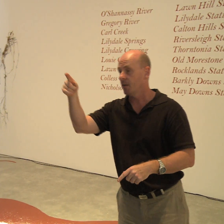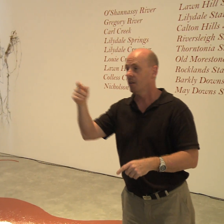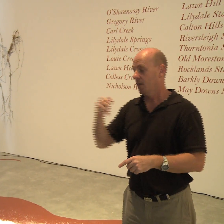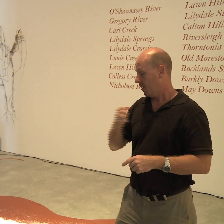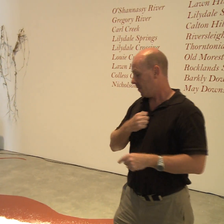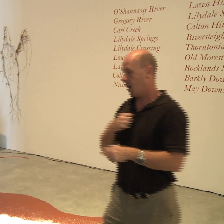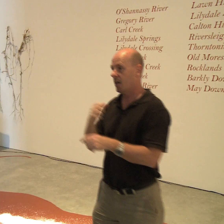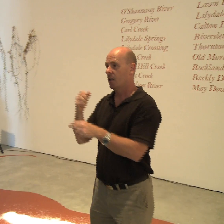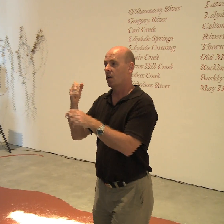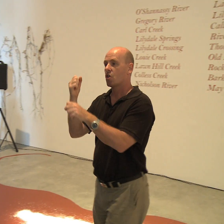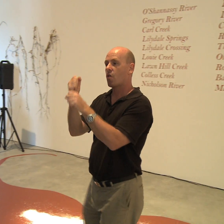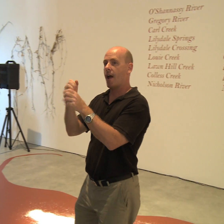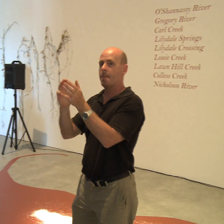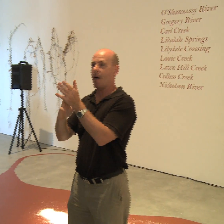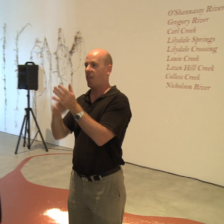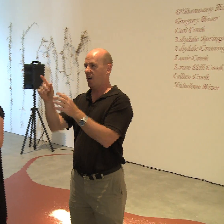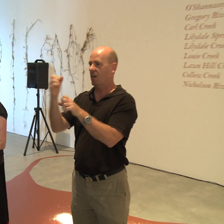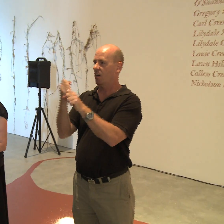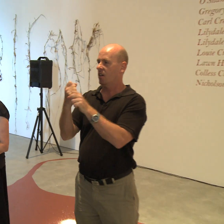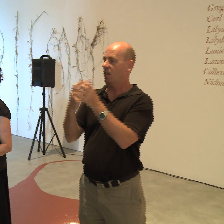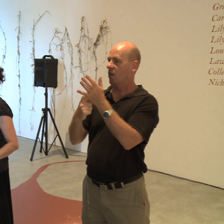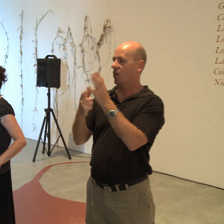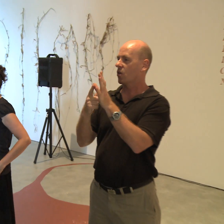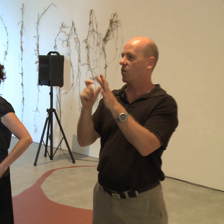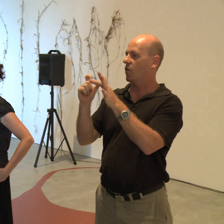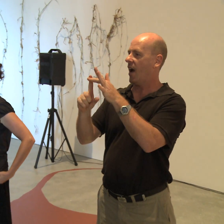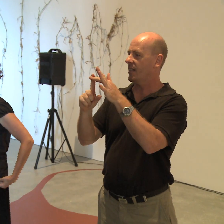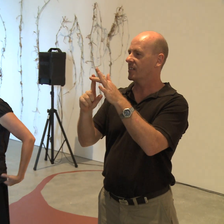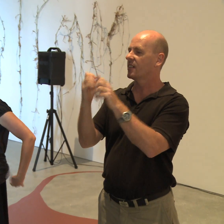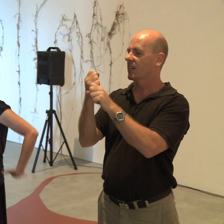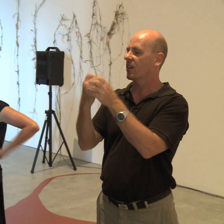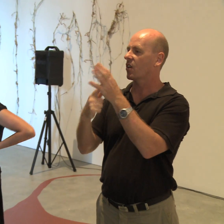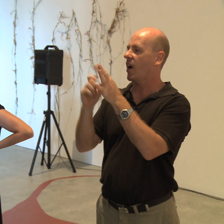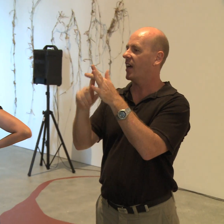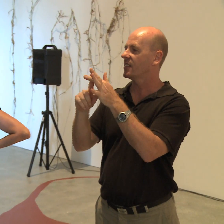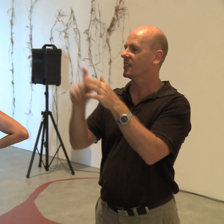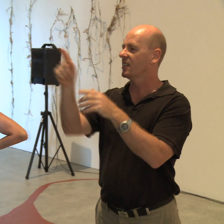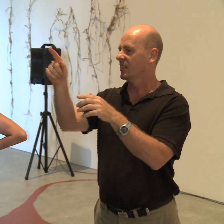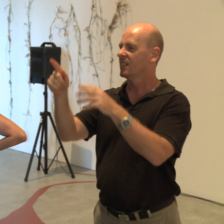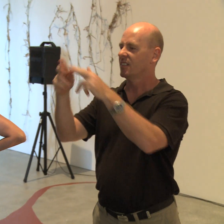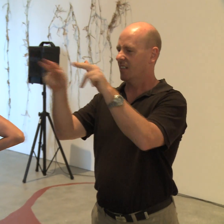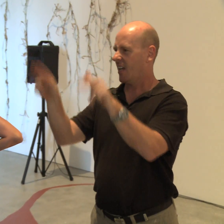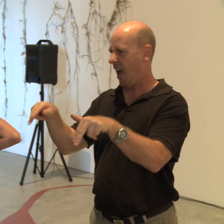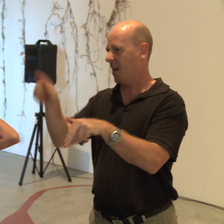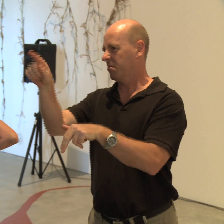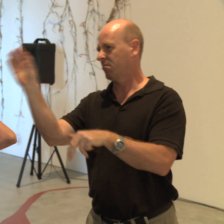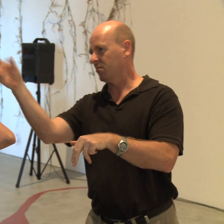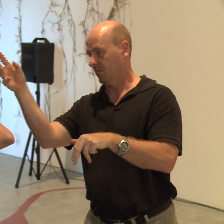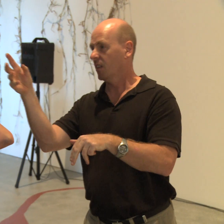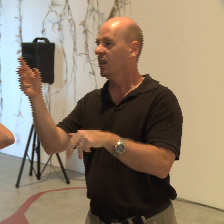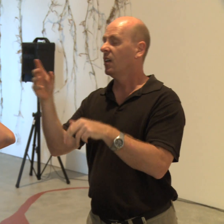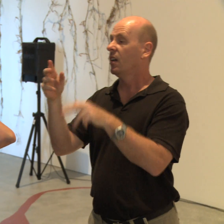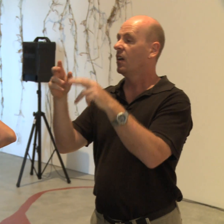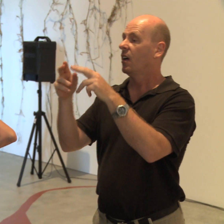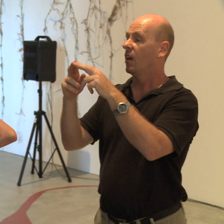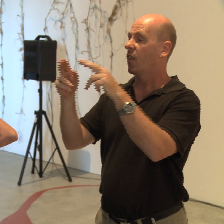my grandmother there, Grace Isaacson. She was Grace Camp. And the camp